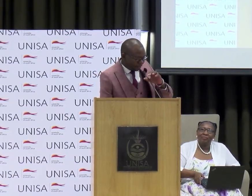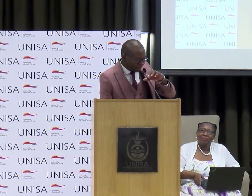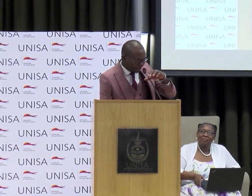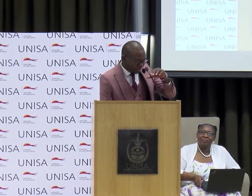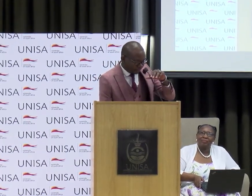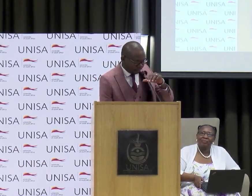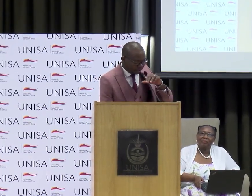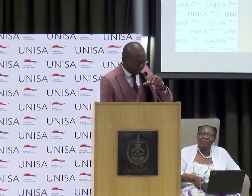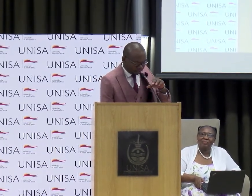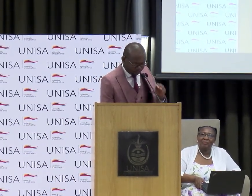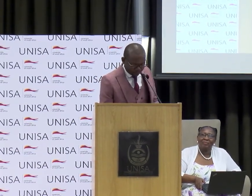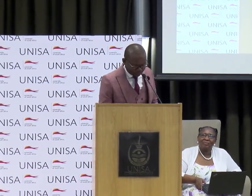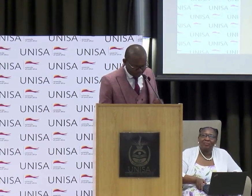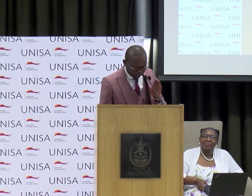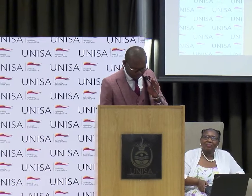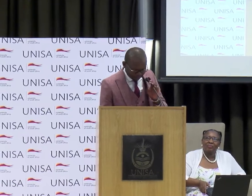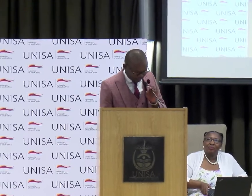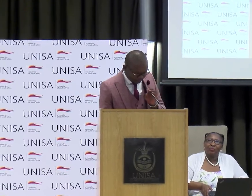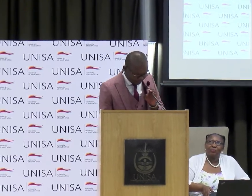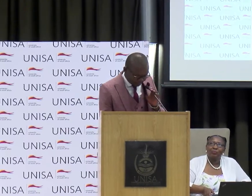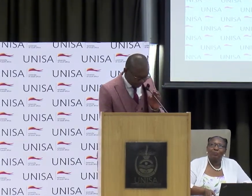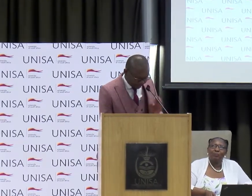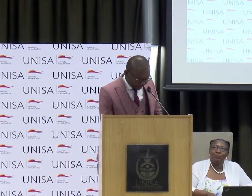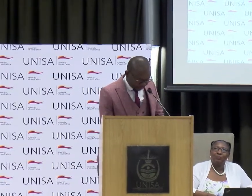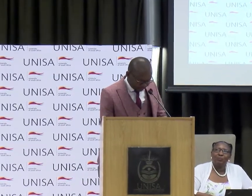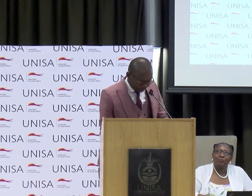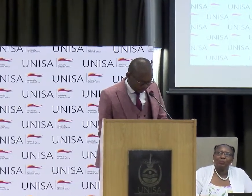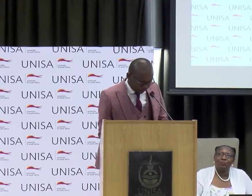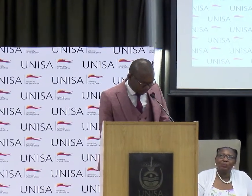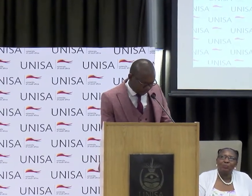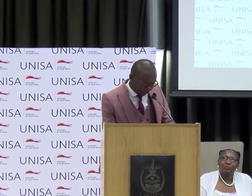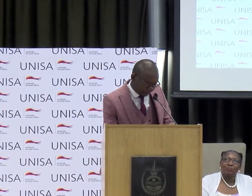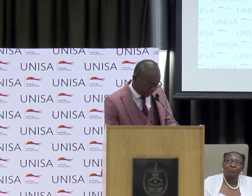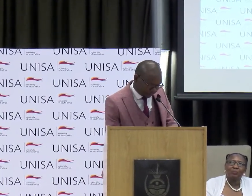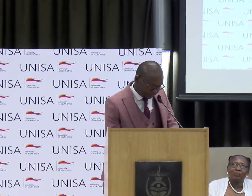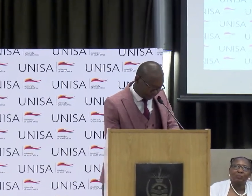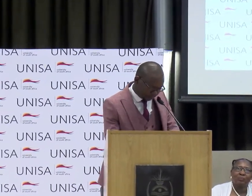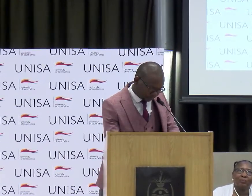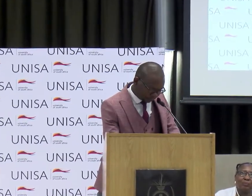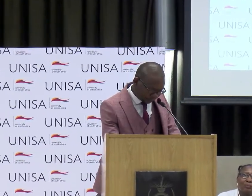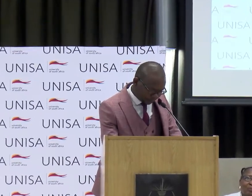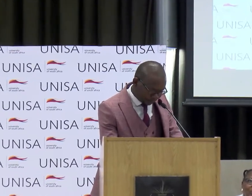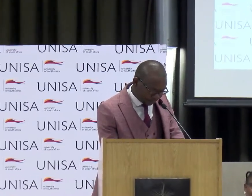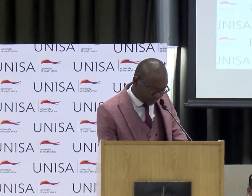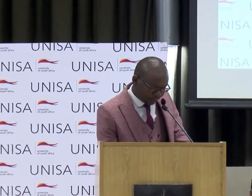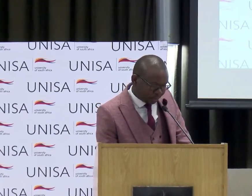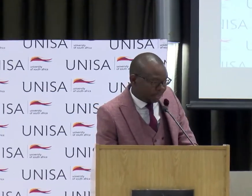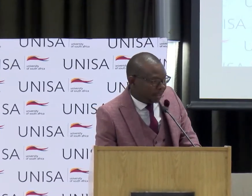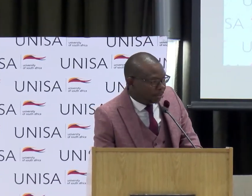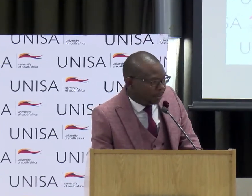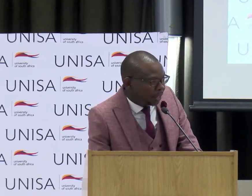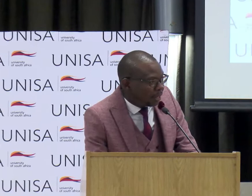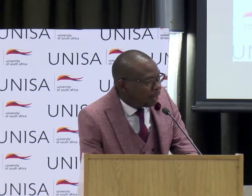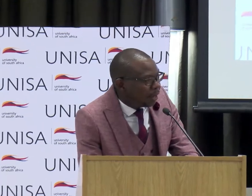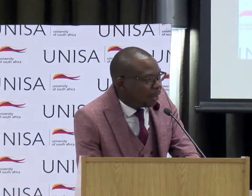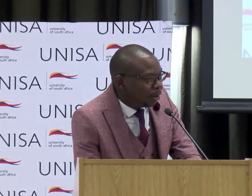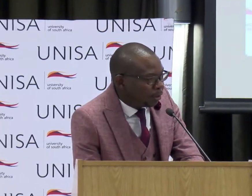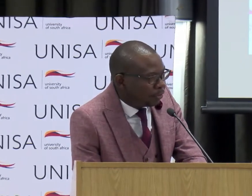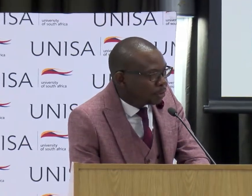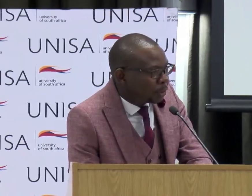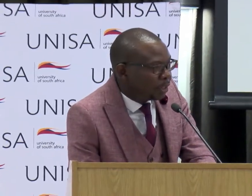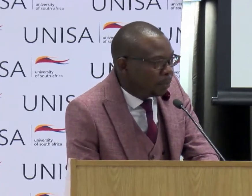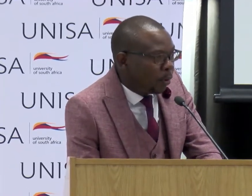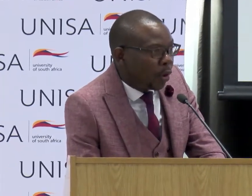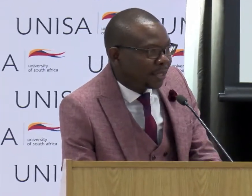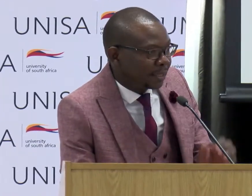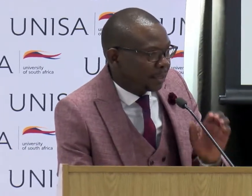You know, when you're a program director and people are talking about a lot